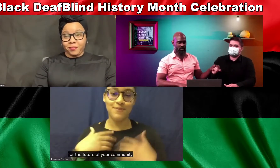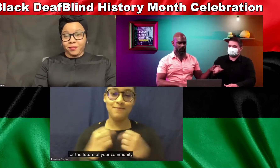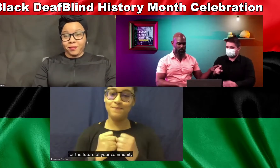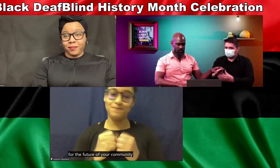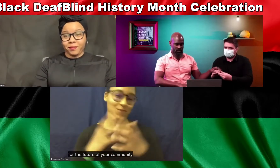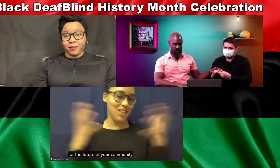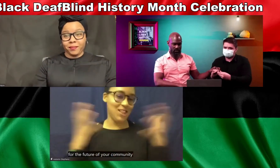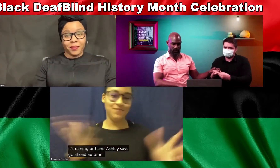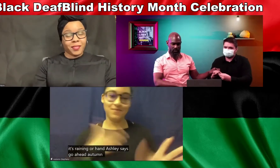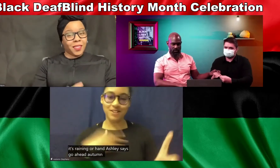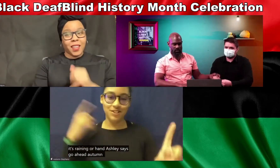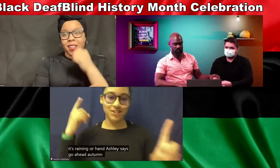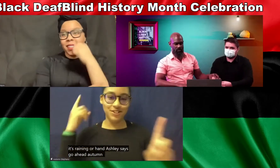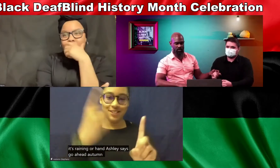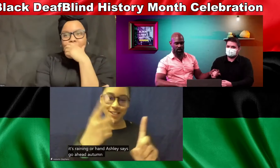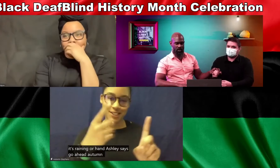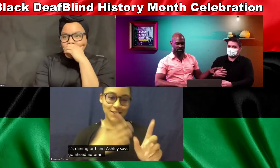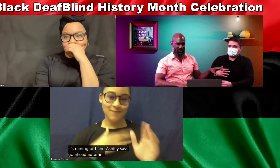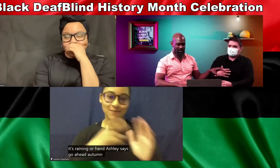Autumn here.